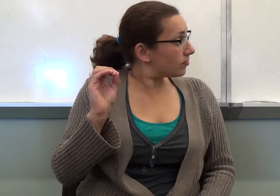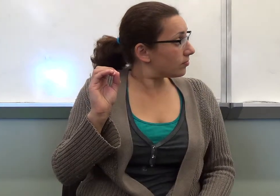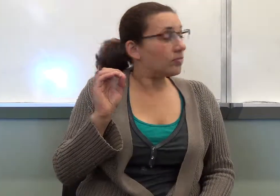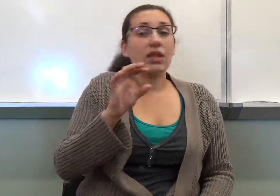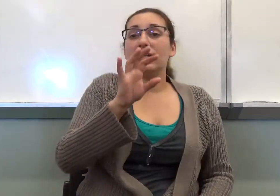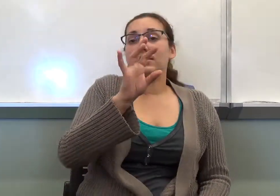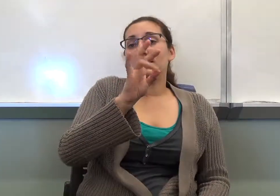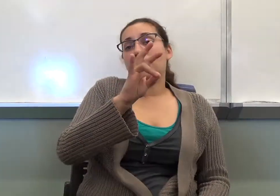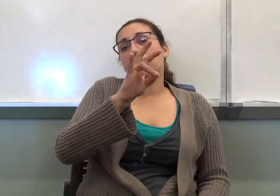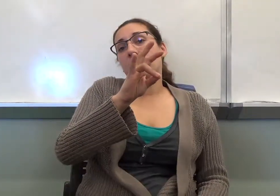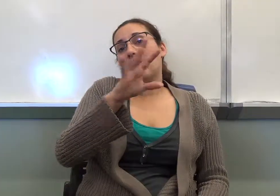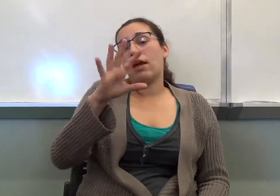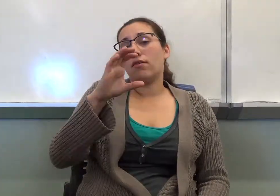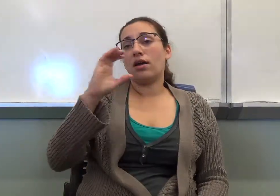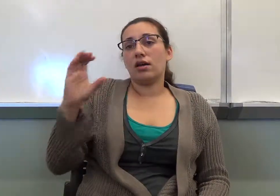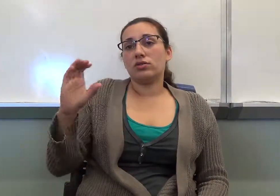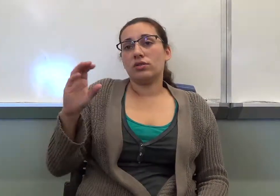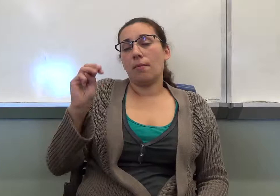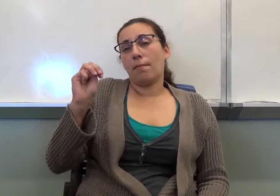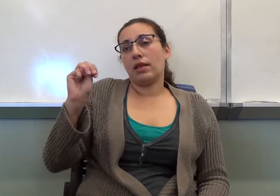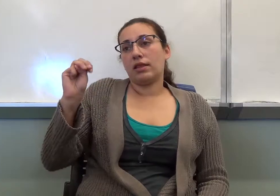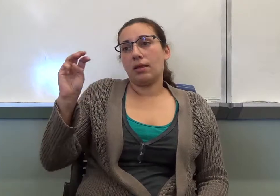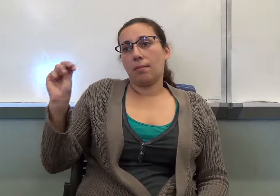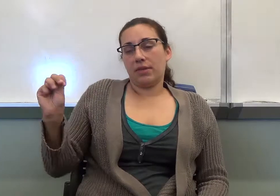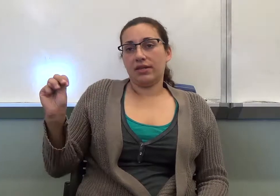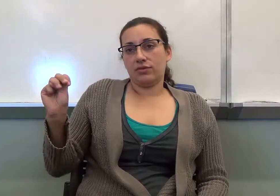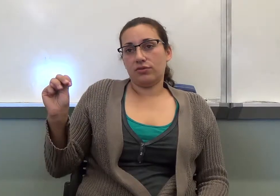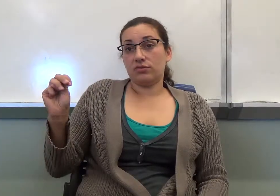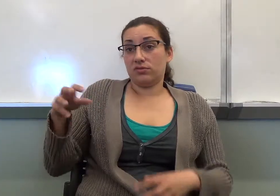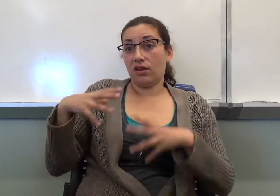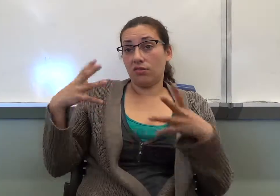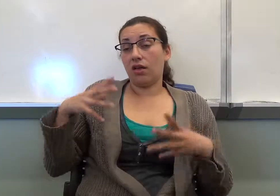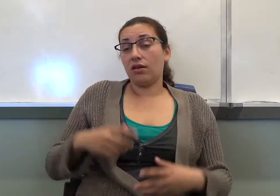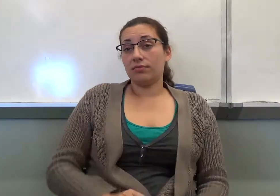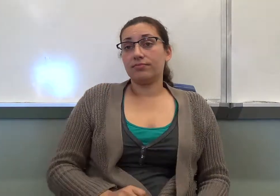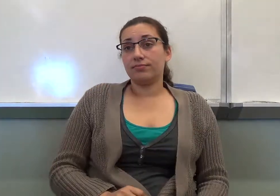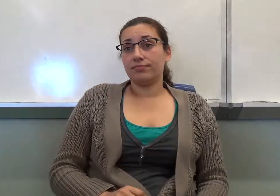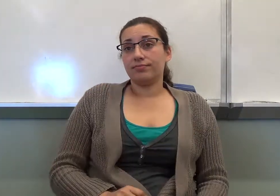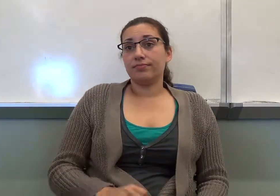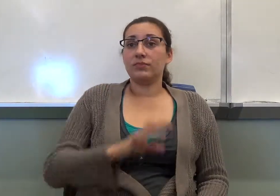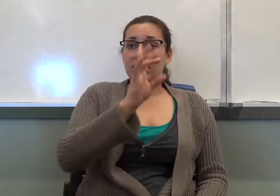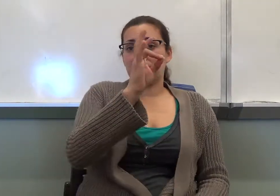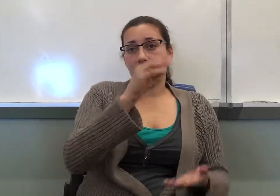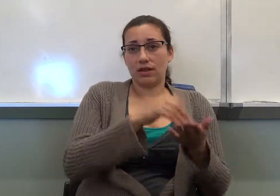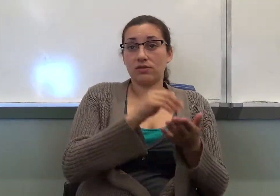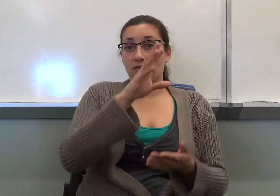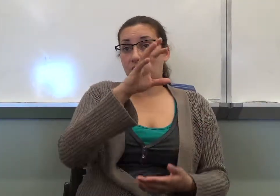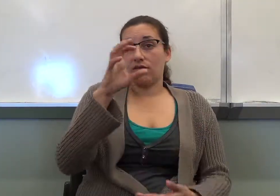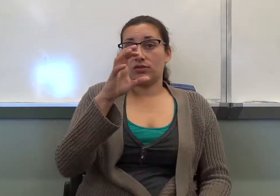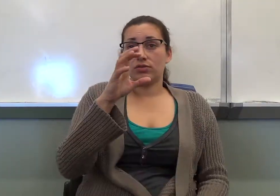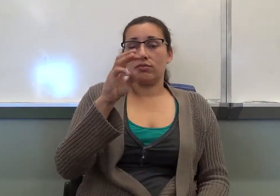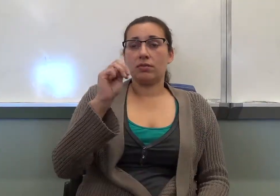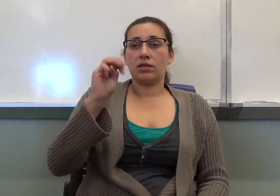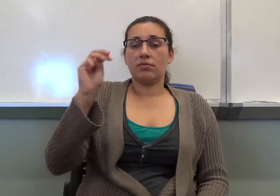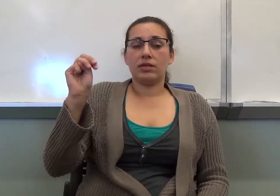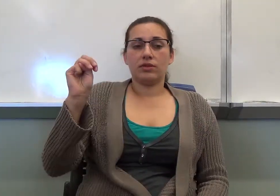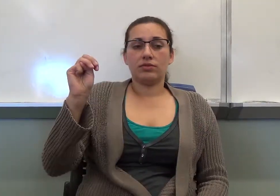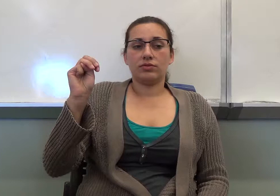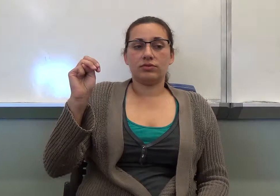7,500 millimeters. That's a lot. Let's make sure the prefix is correct here.